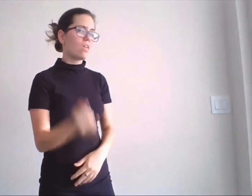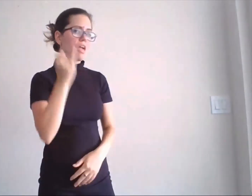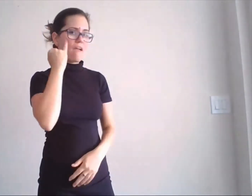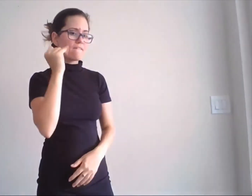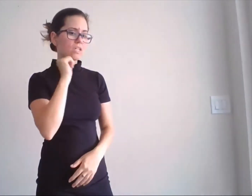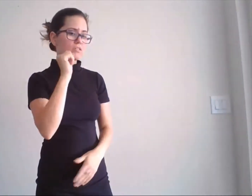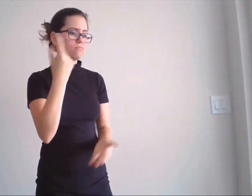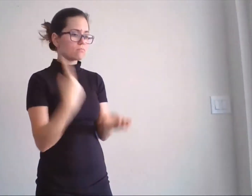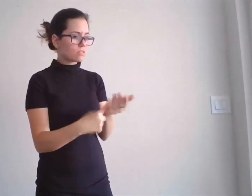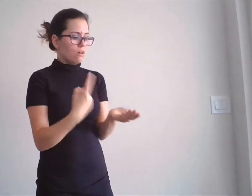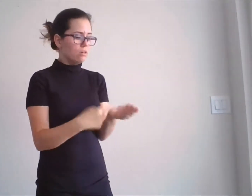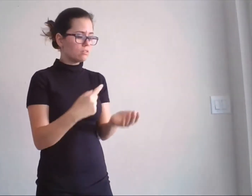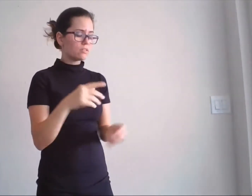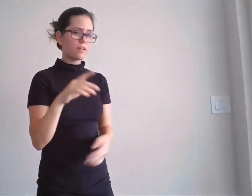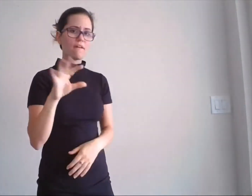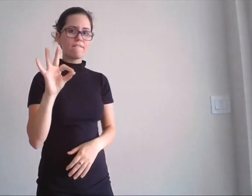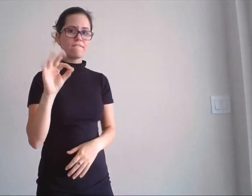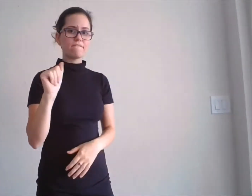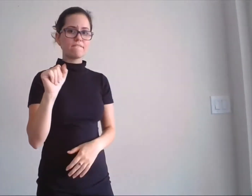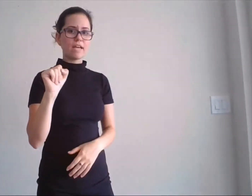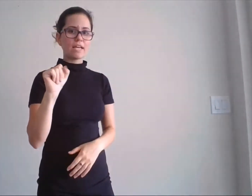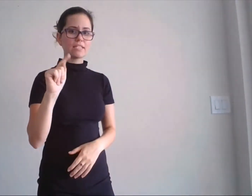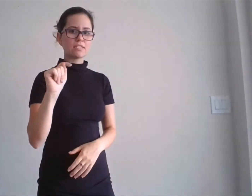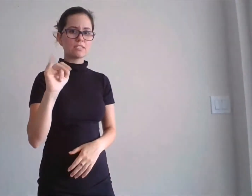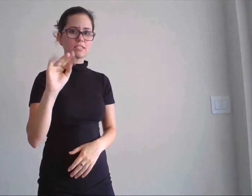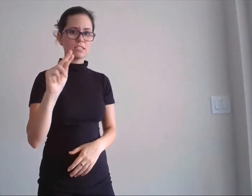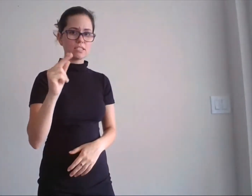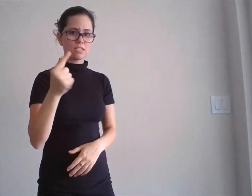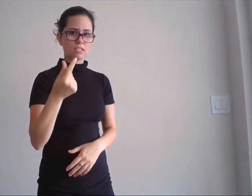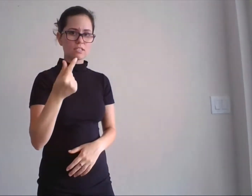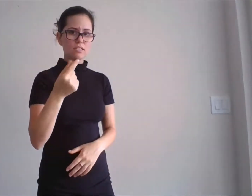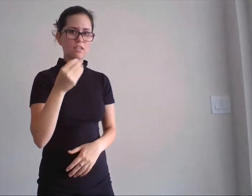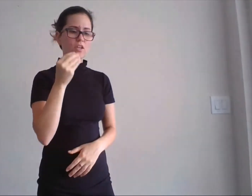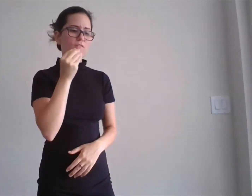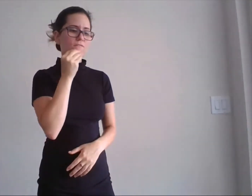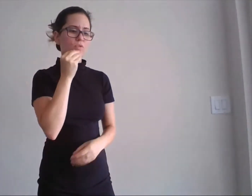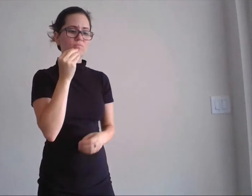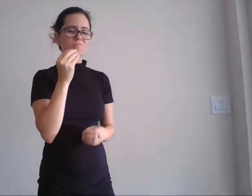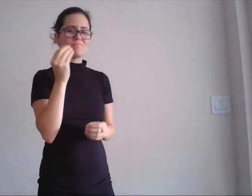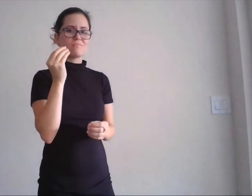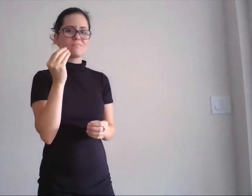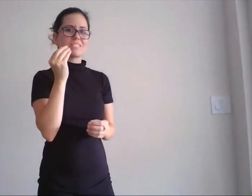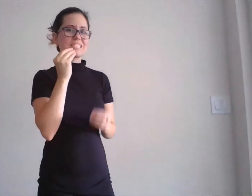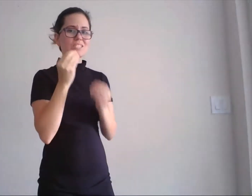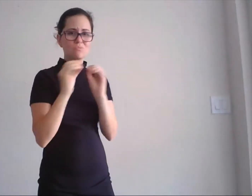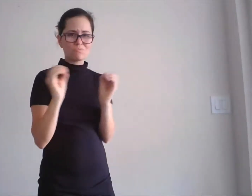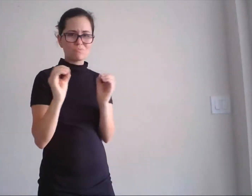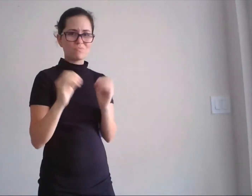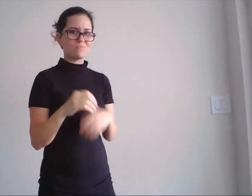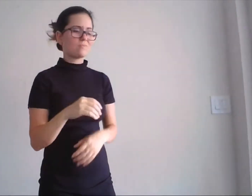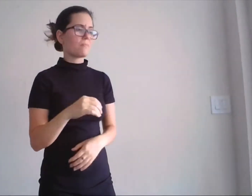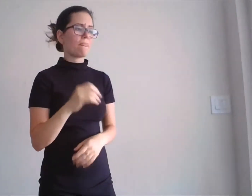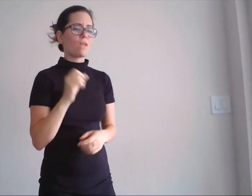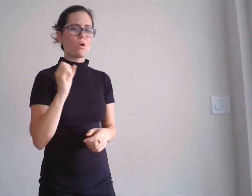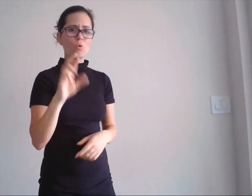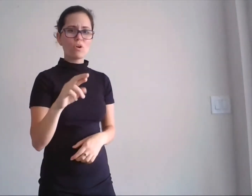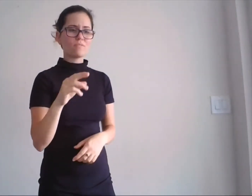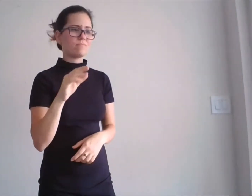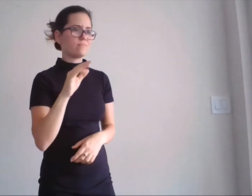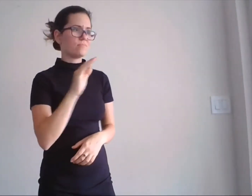catered your experience yet. But all I can tell you... You got something for me for my birthday? I mean, I can really easily. It's just called a routine, and I go in